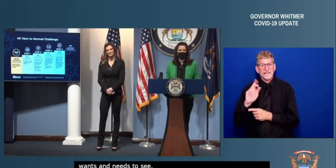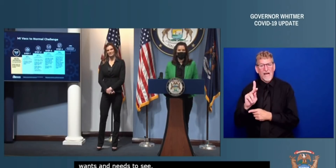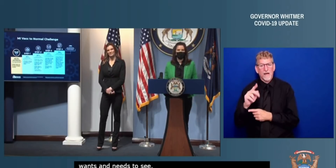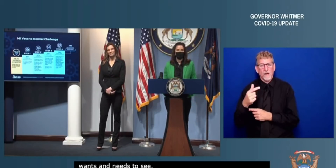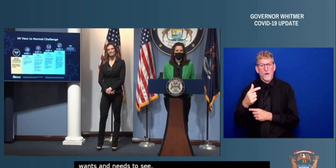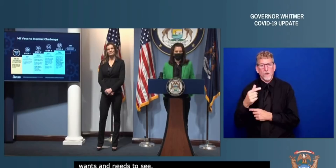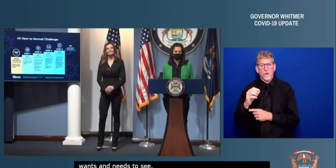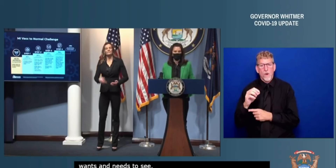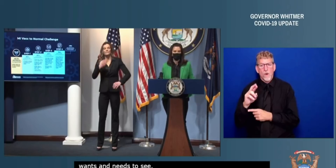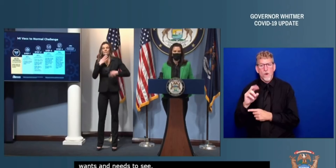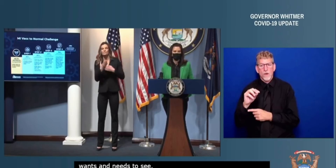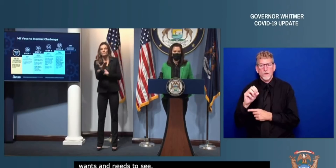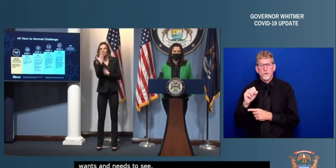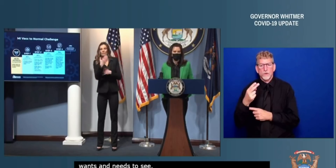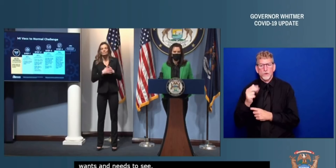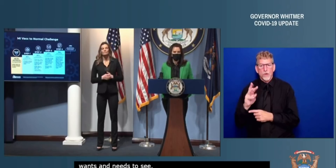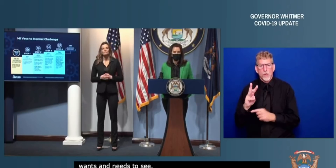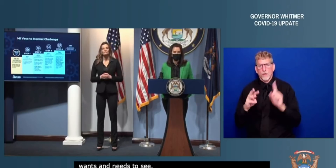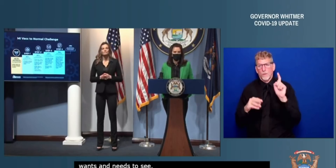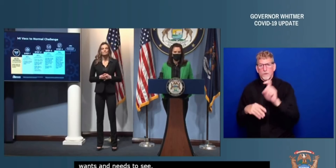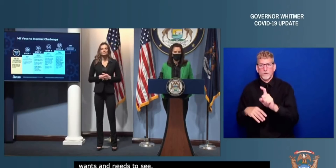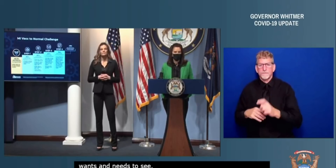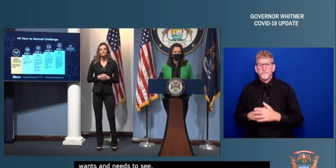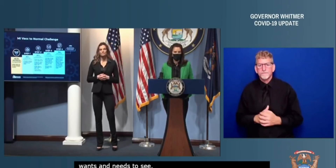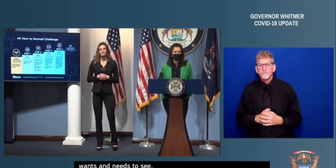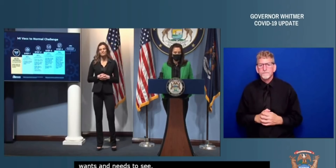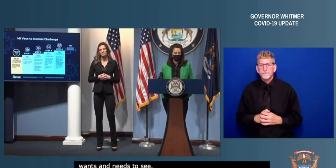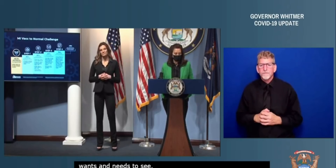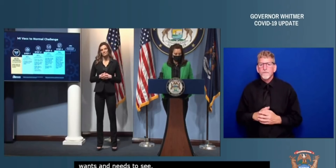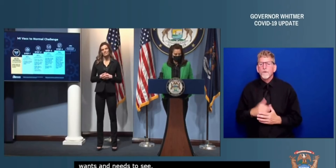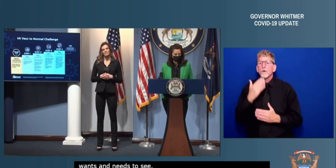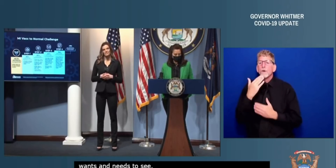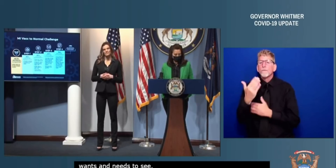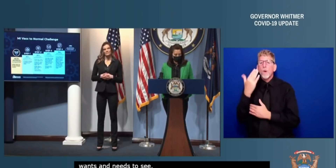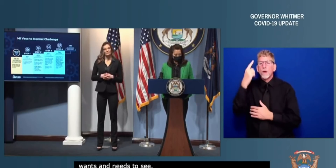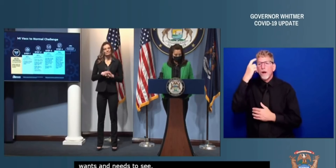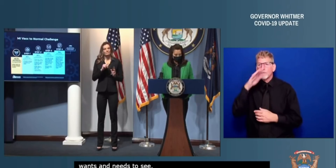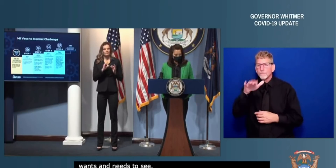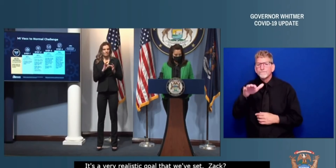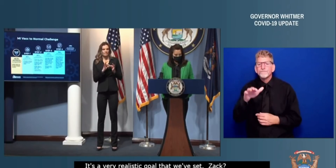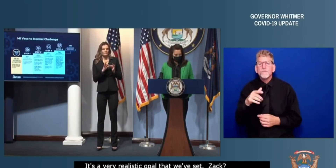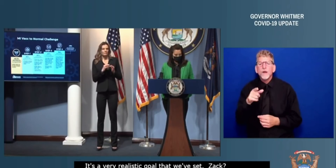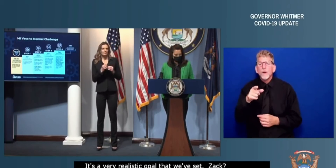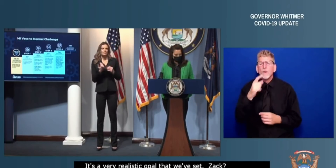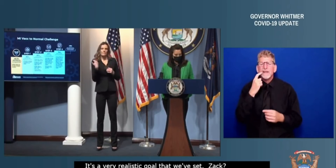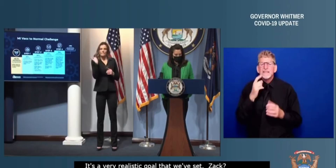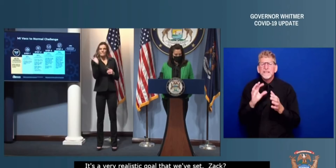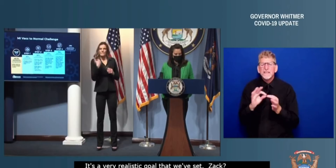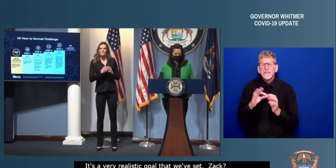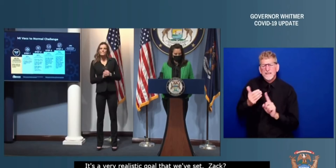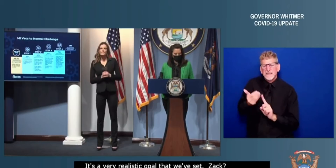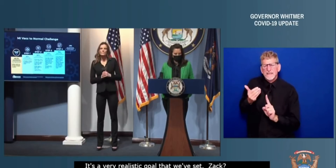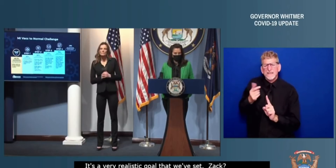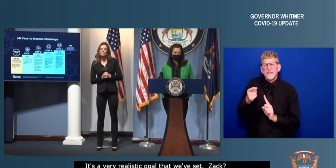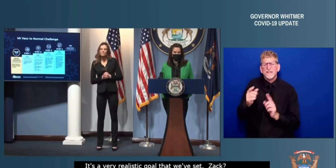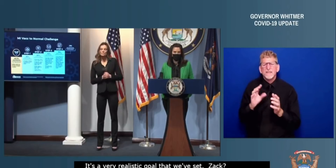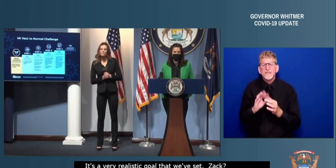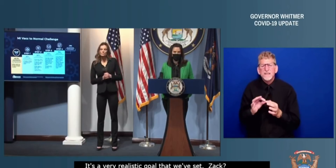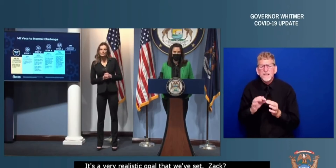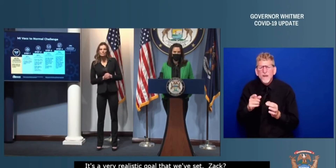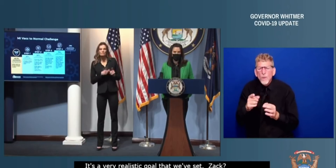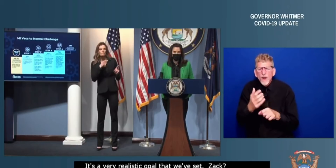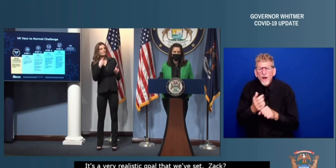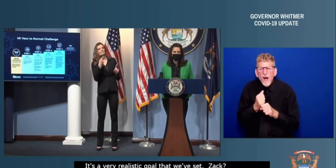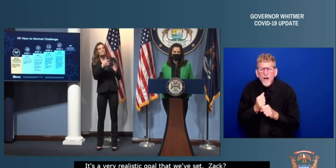Good morning, Governor. You sort of hinted at earlier that you had taken some input from the legislature on this.